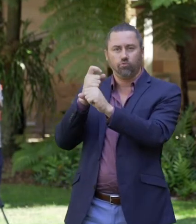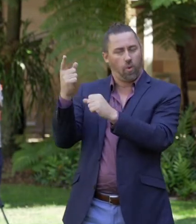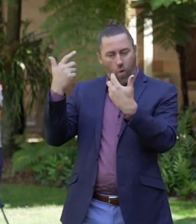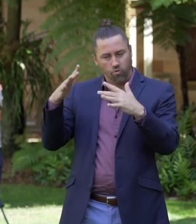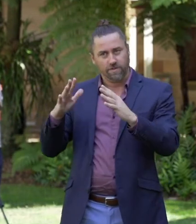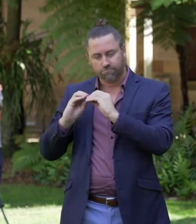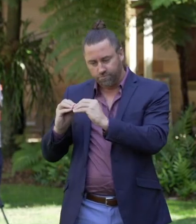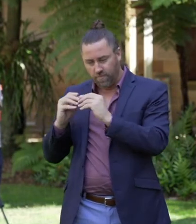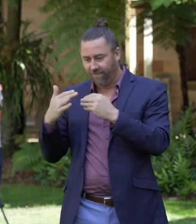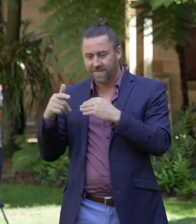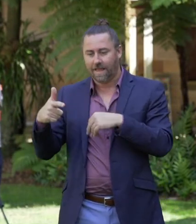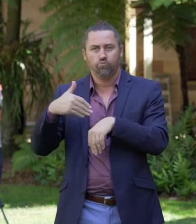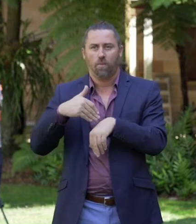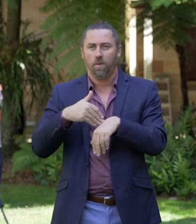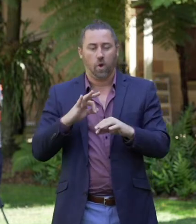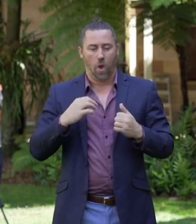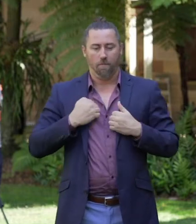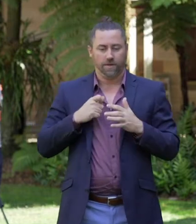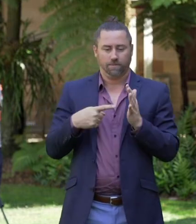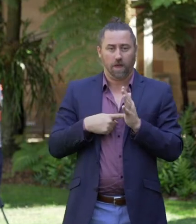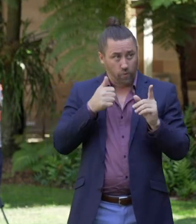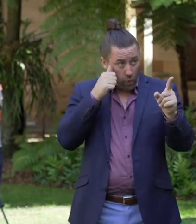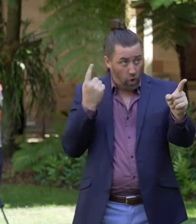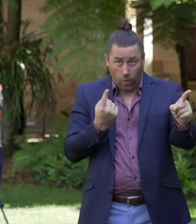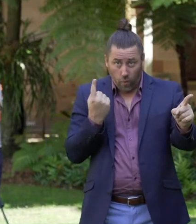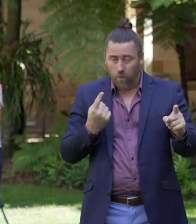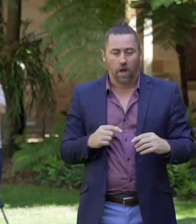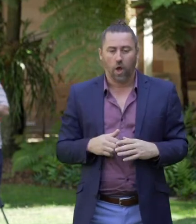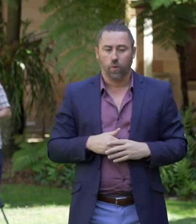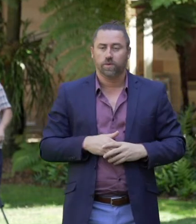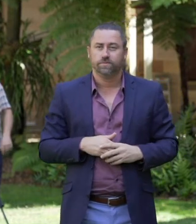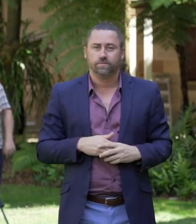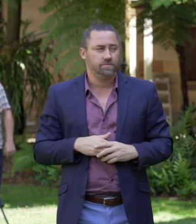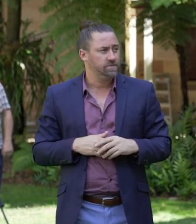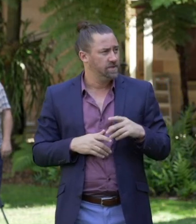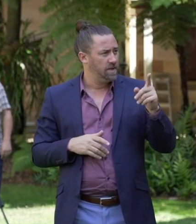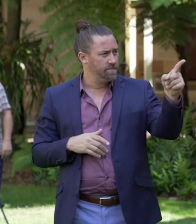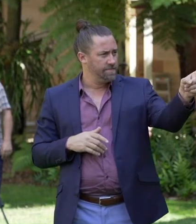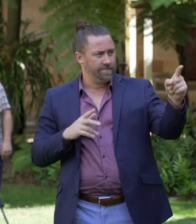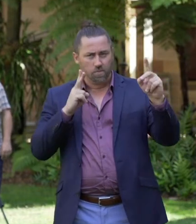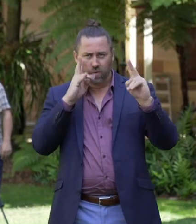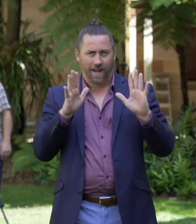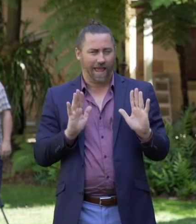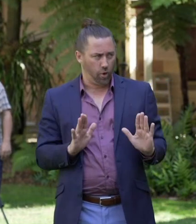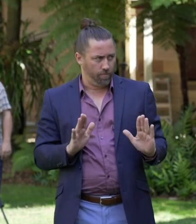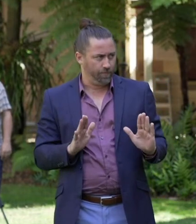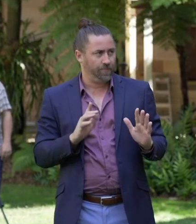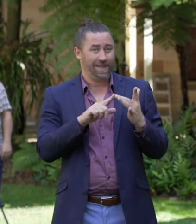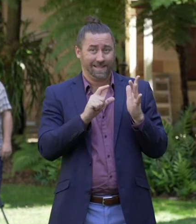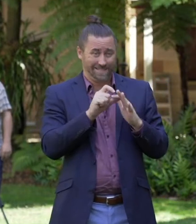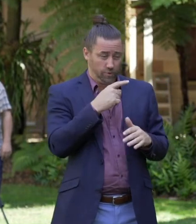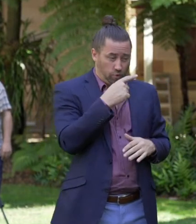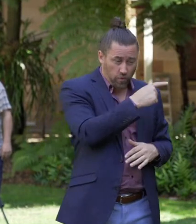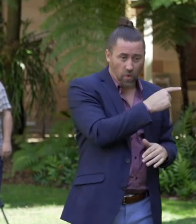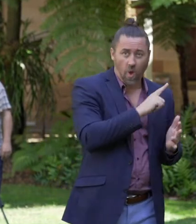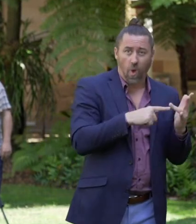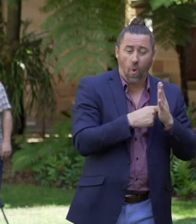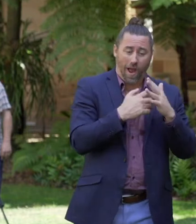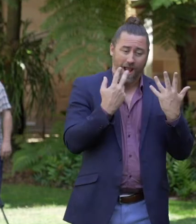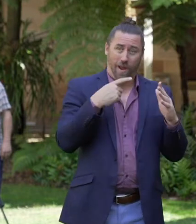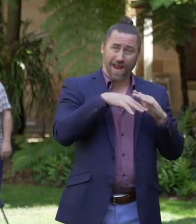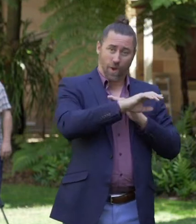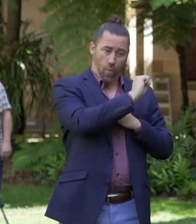and that is not my department. Do you know who it is? No. Well, can we be clear on that too? Did you or anyone from